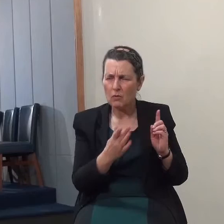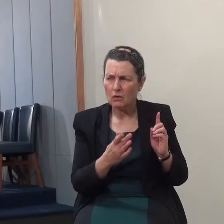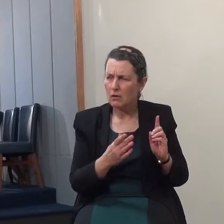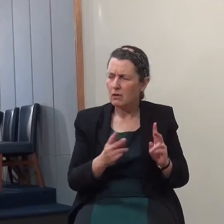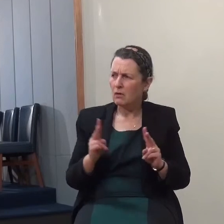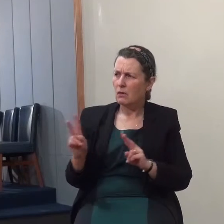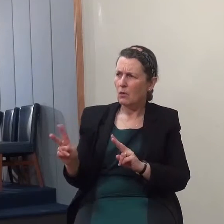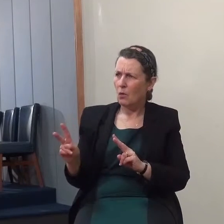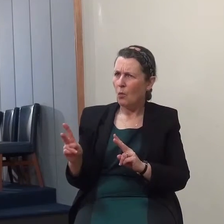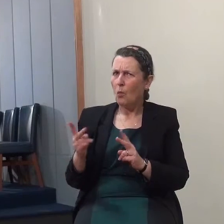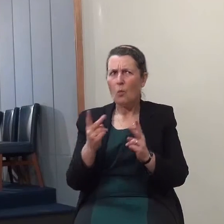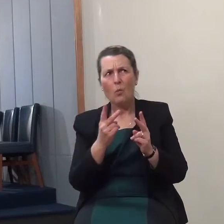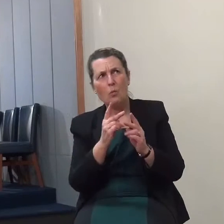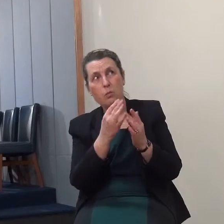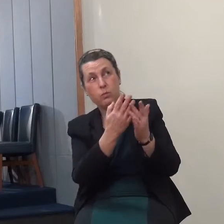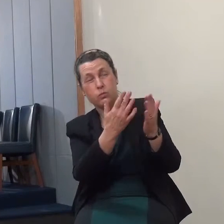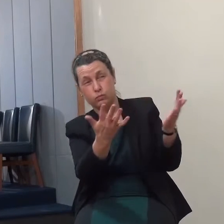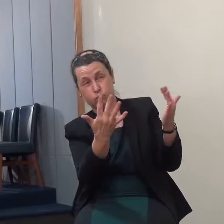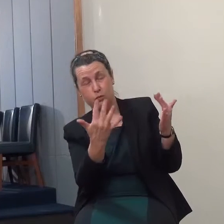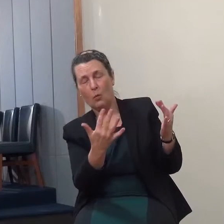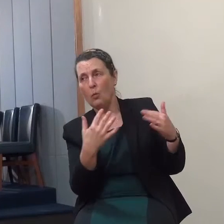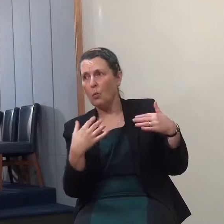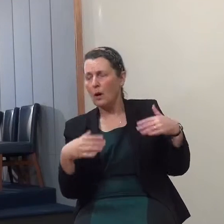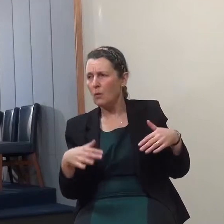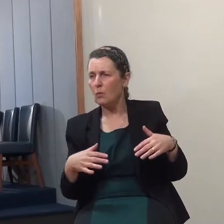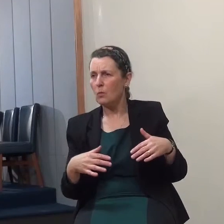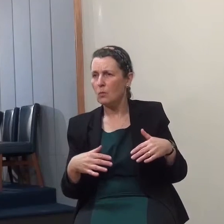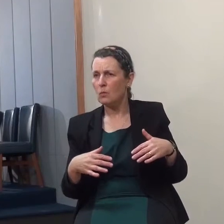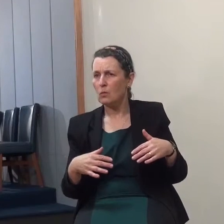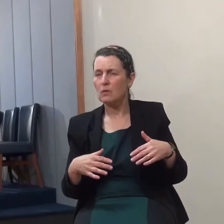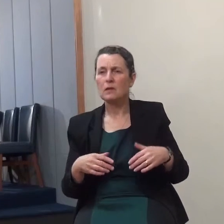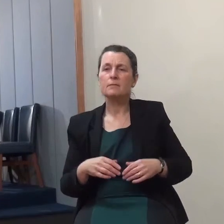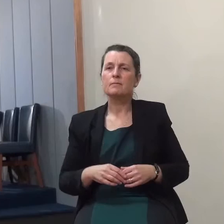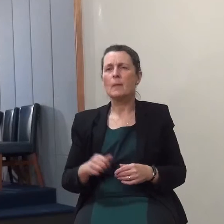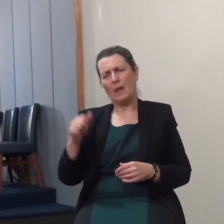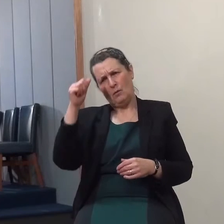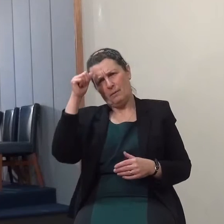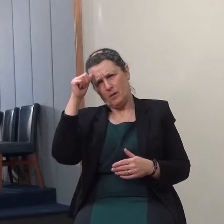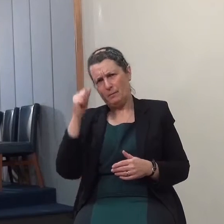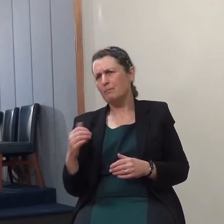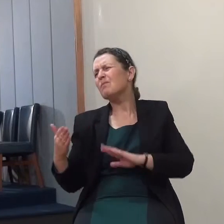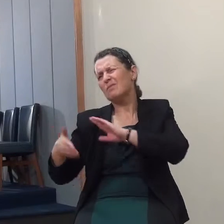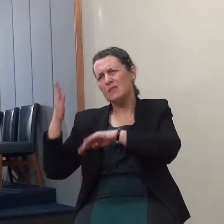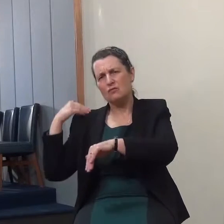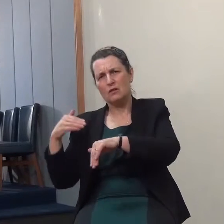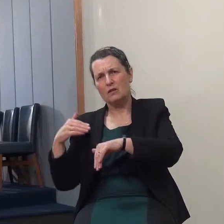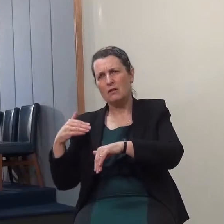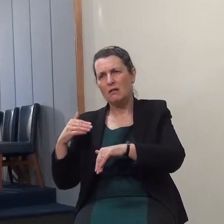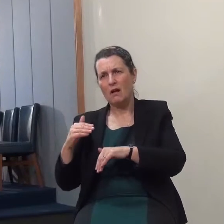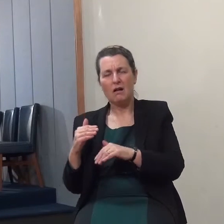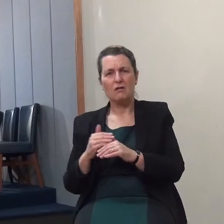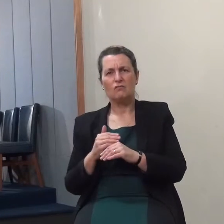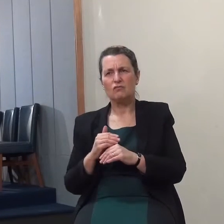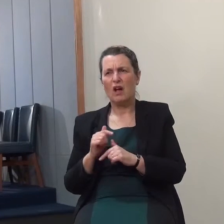been out of your own region, the disciples knew the Lakeside, they knew Capernaum, of course they'd been on